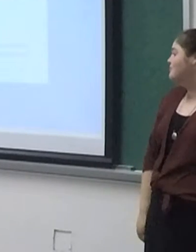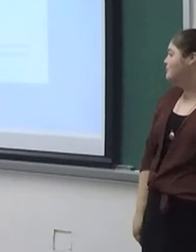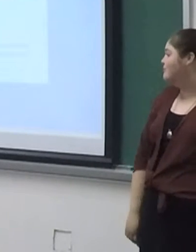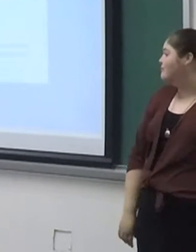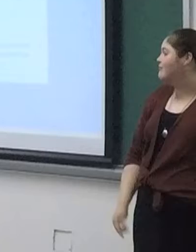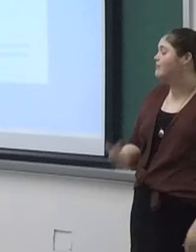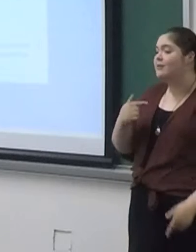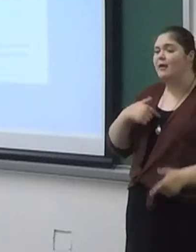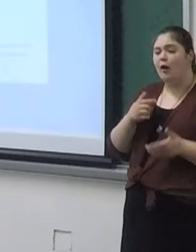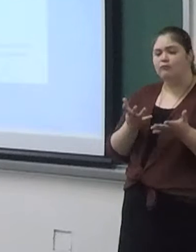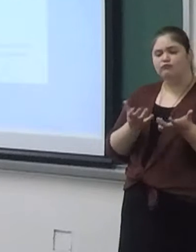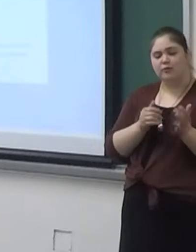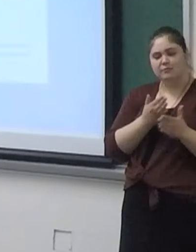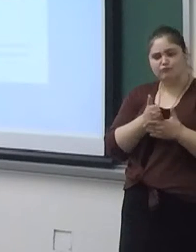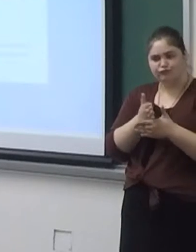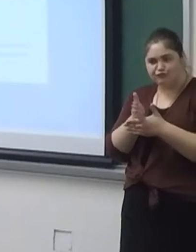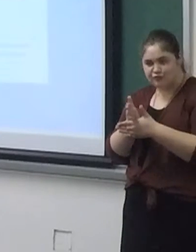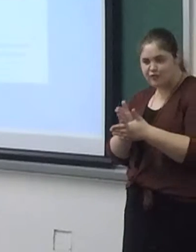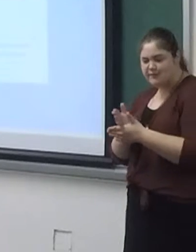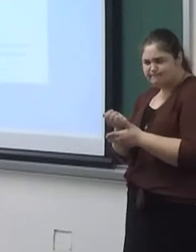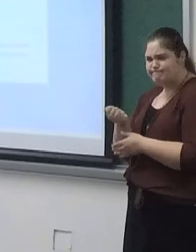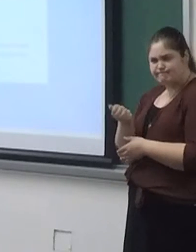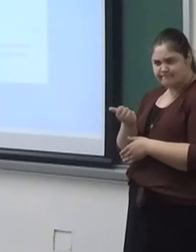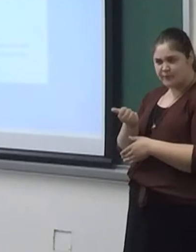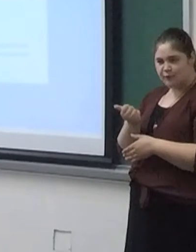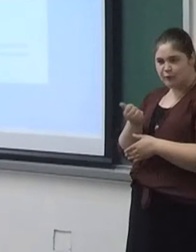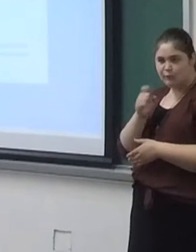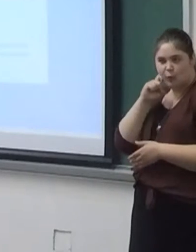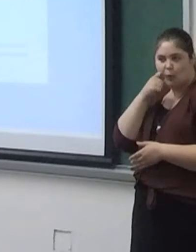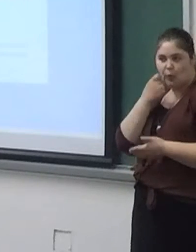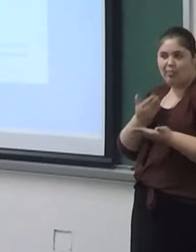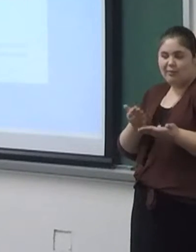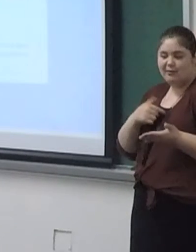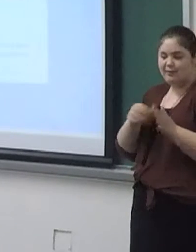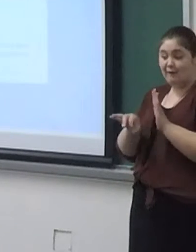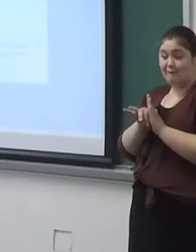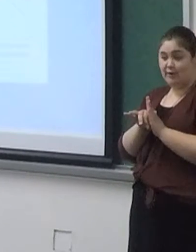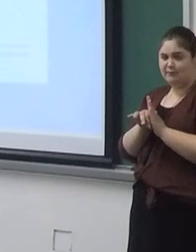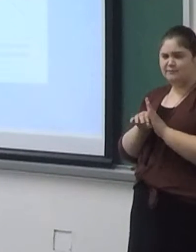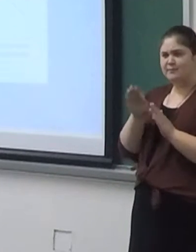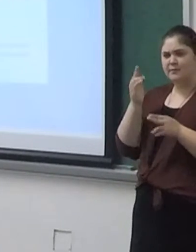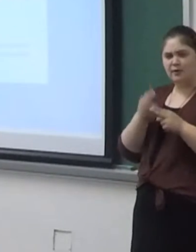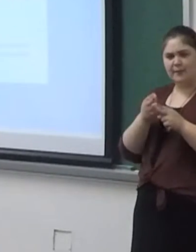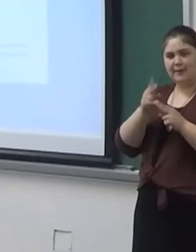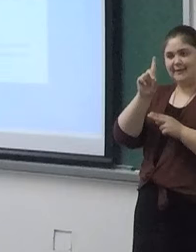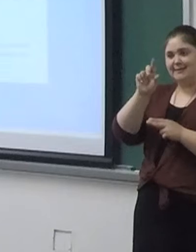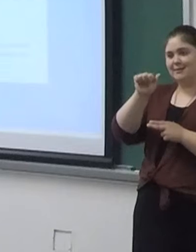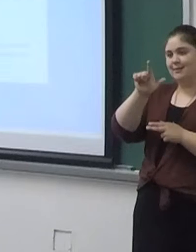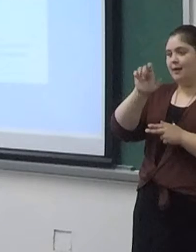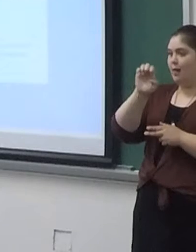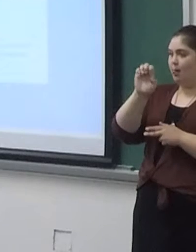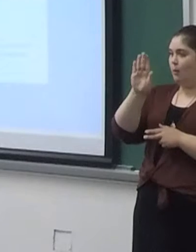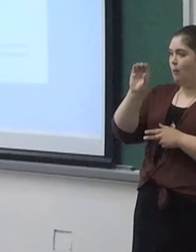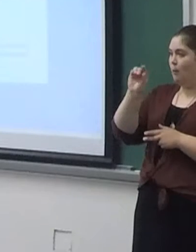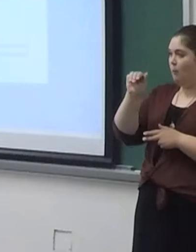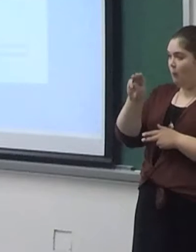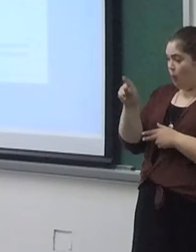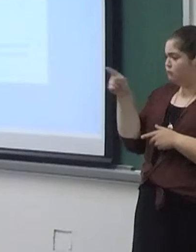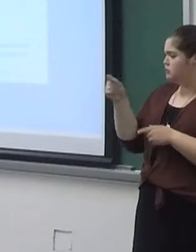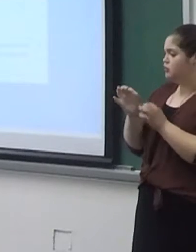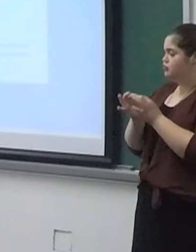and then I just wanted to share a couple cool things that I found. Dale Bohm, he's an interpreter. He's also